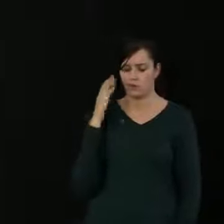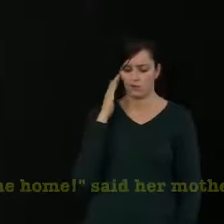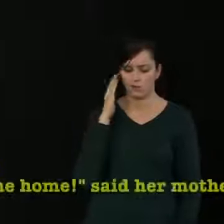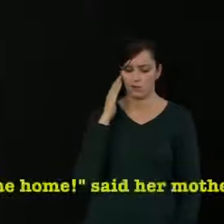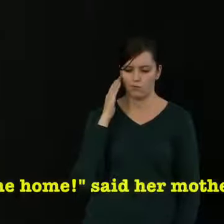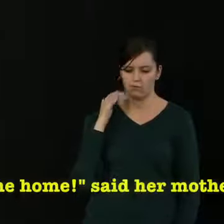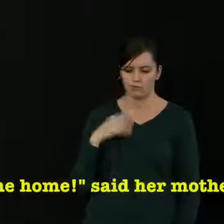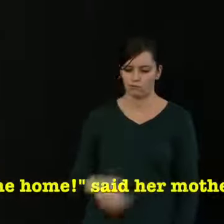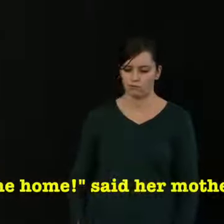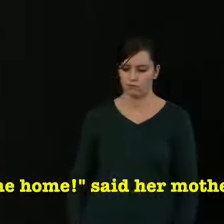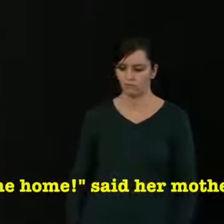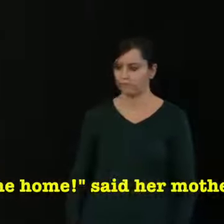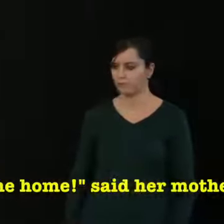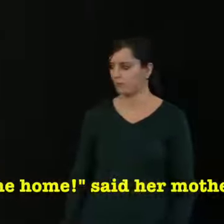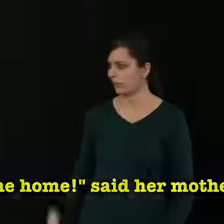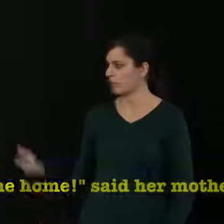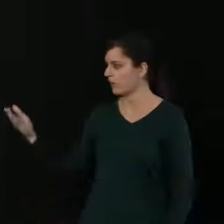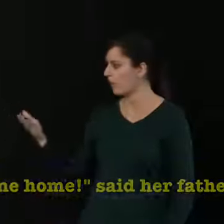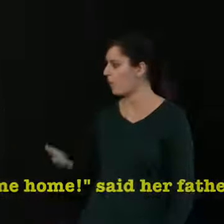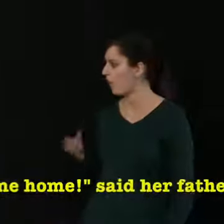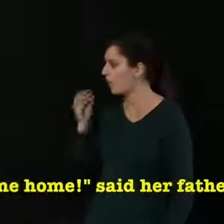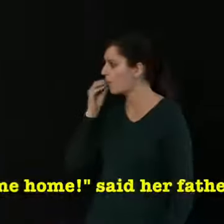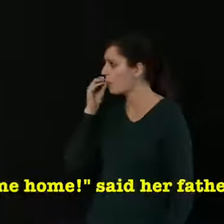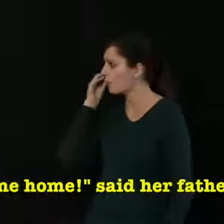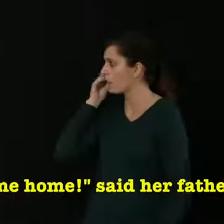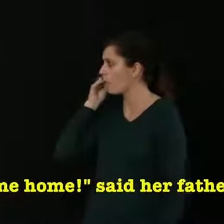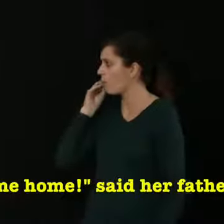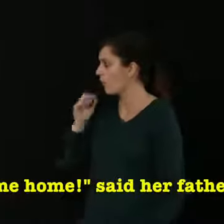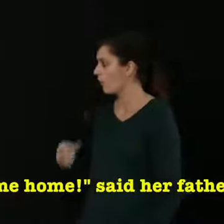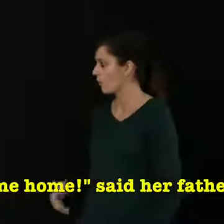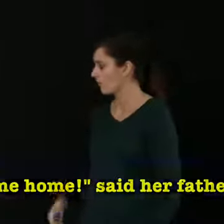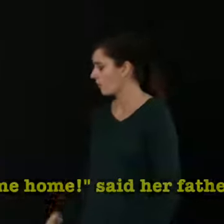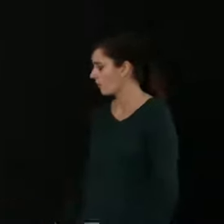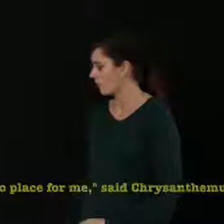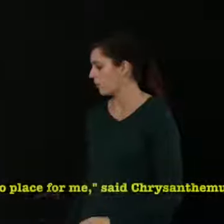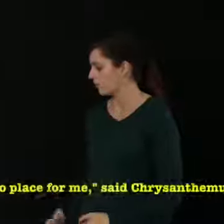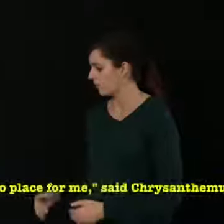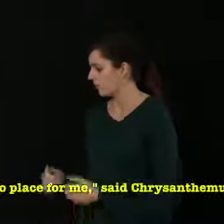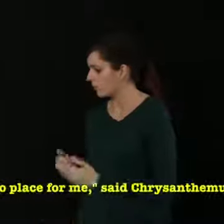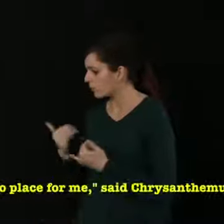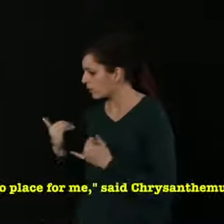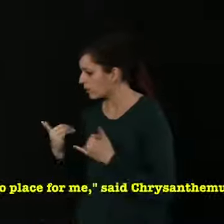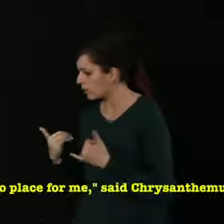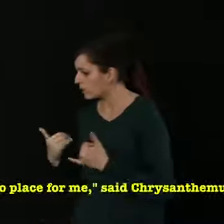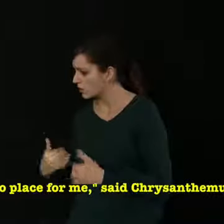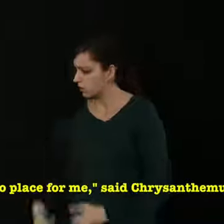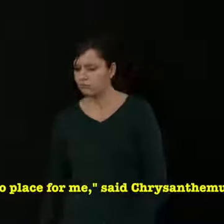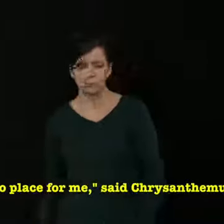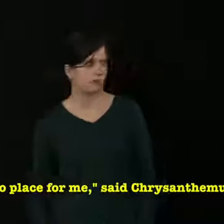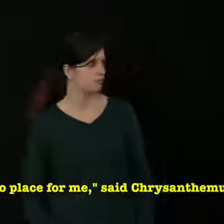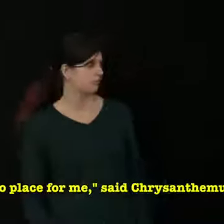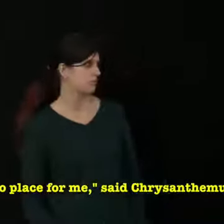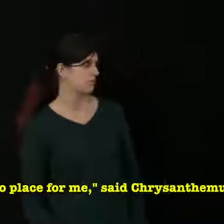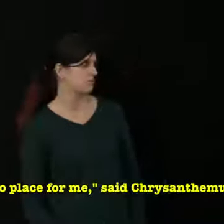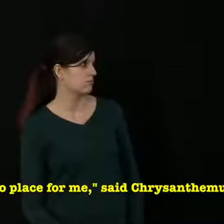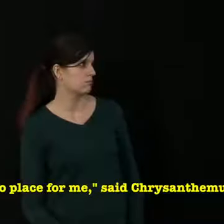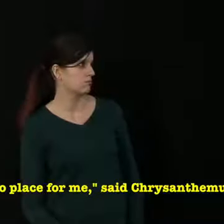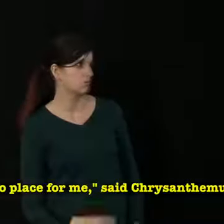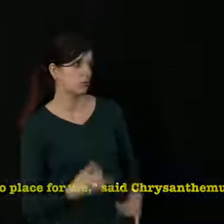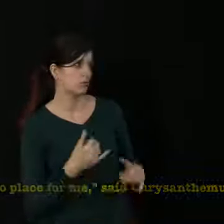"Welcome home," said her mother. "Welcome home," said her father. "School is no place for me," said Chrysanthemum.